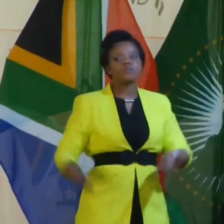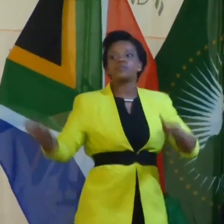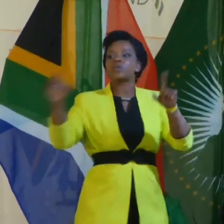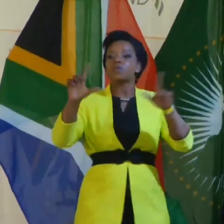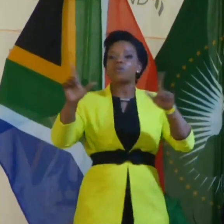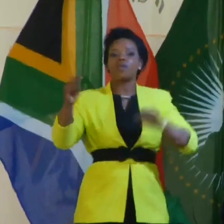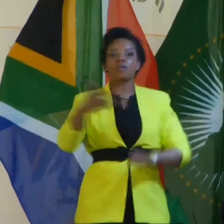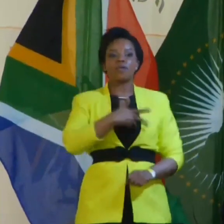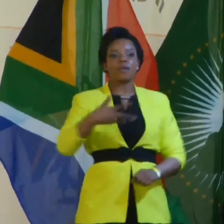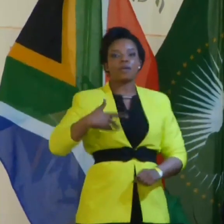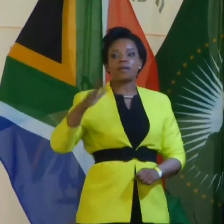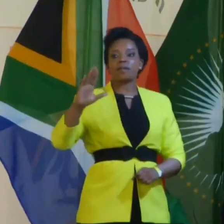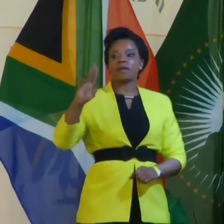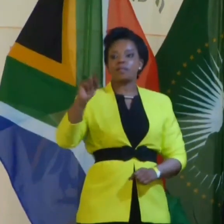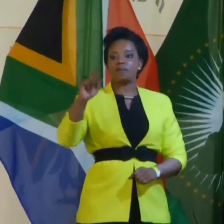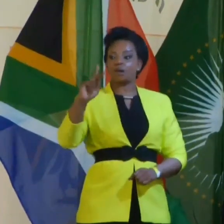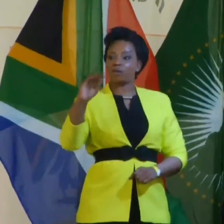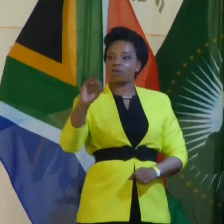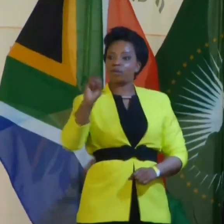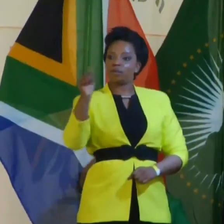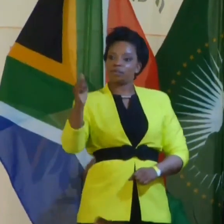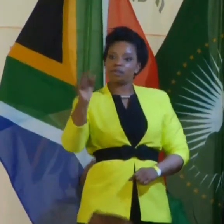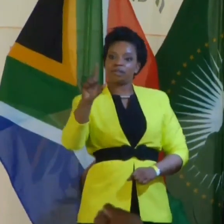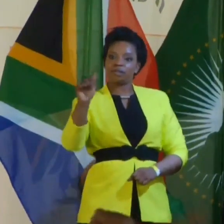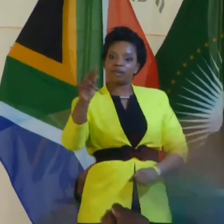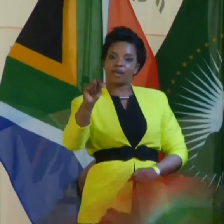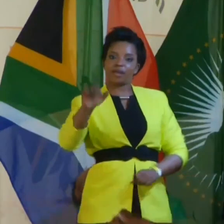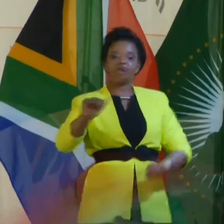Oi, Mama Nkosazana,